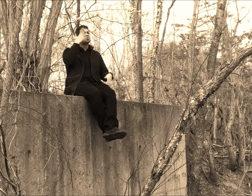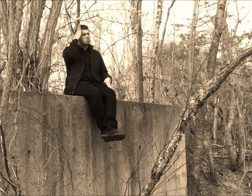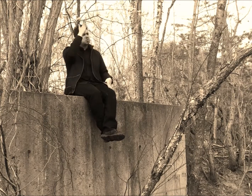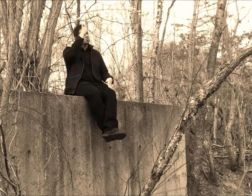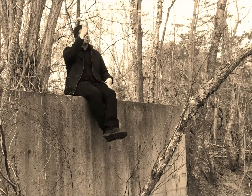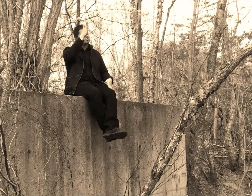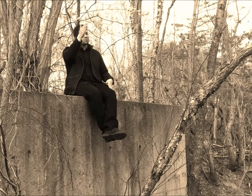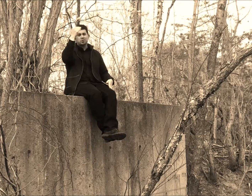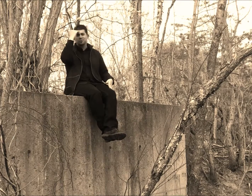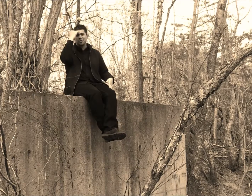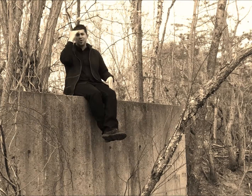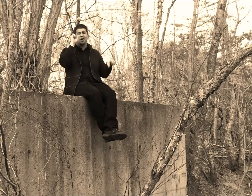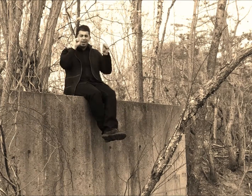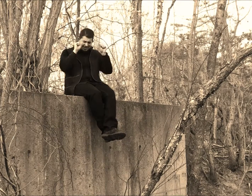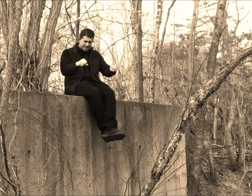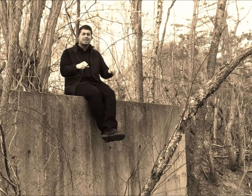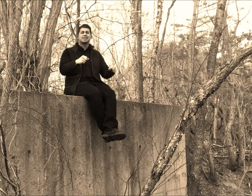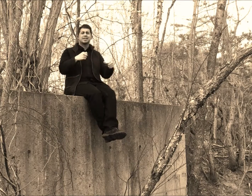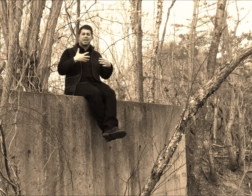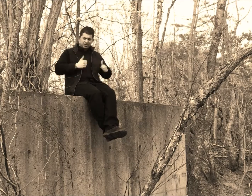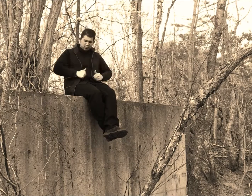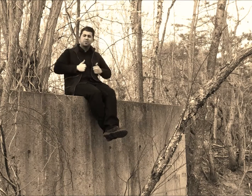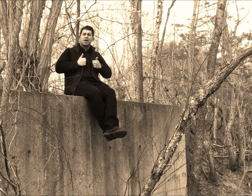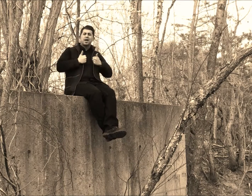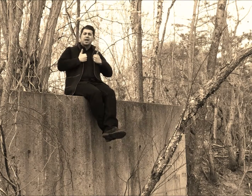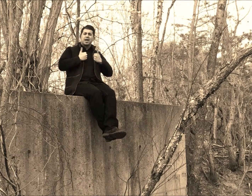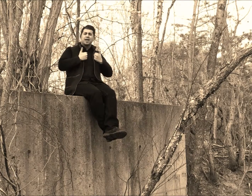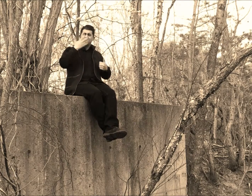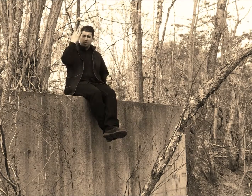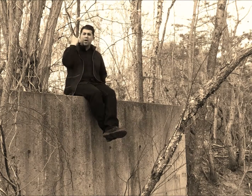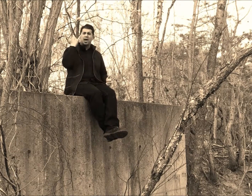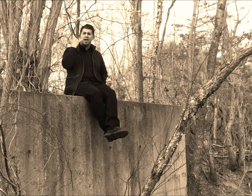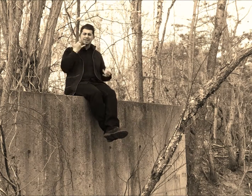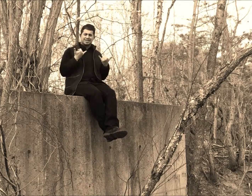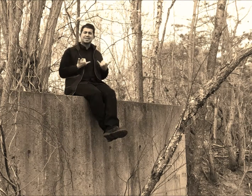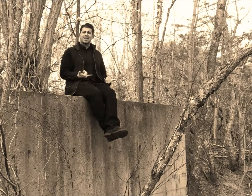from an empty threat That didn't exist